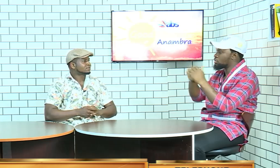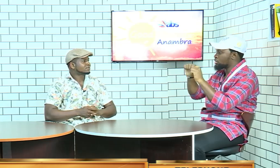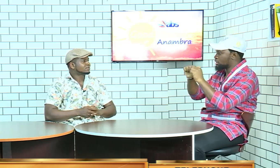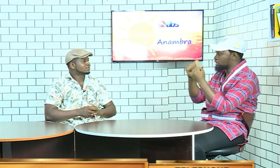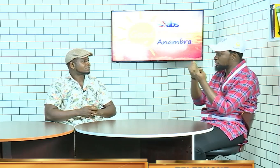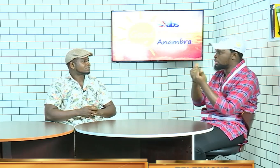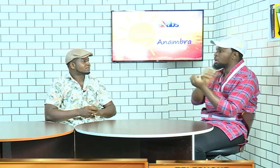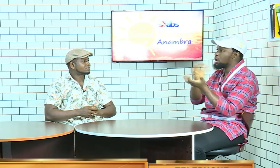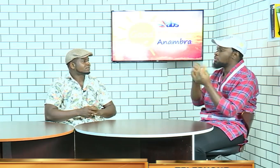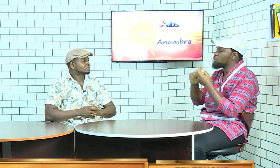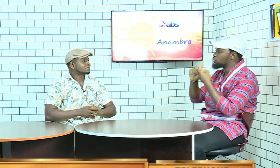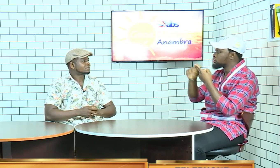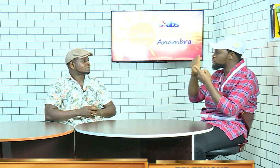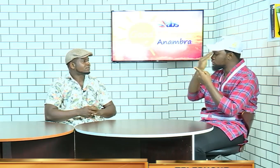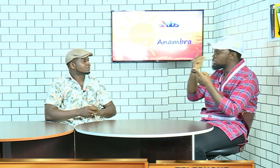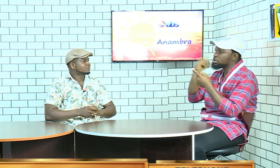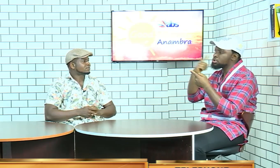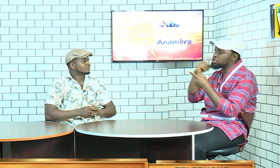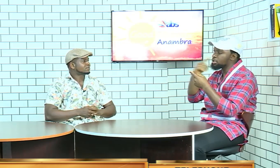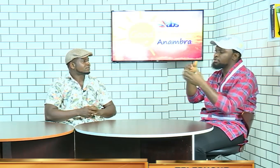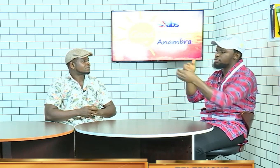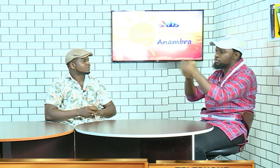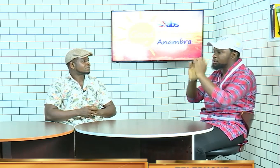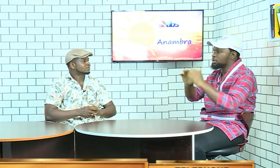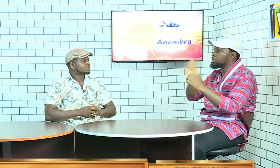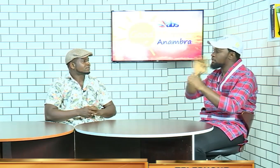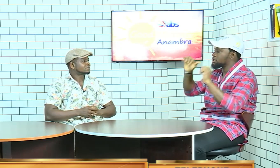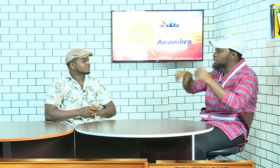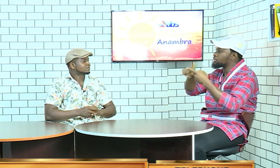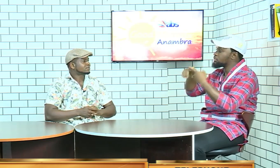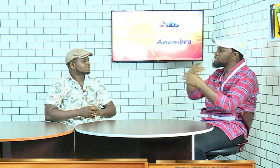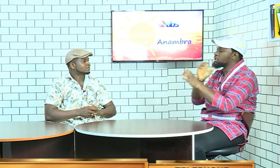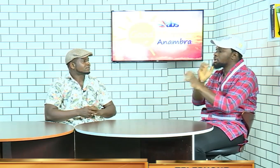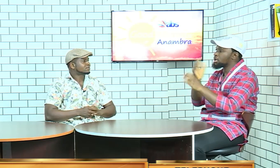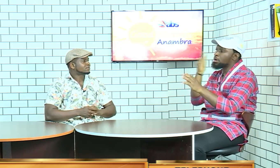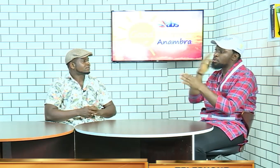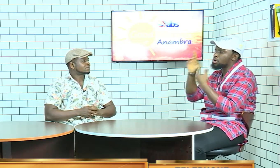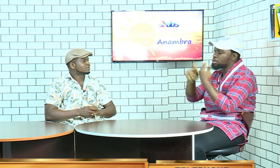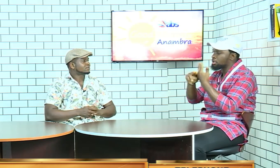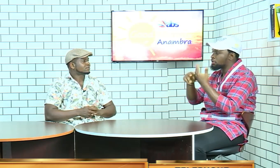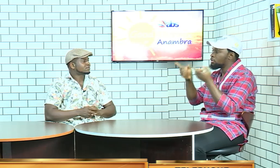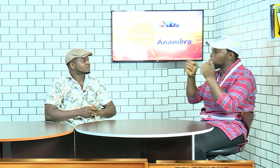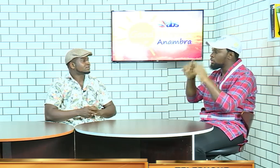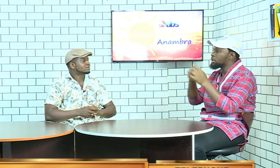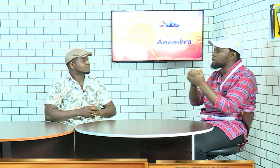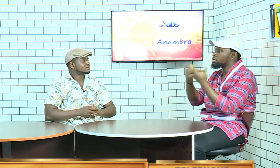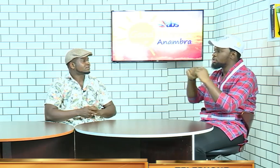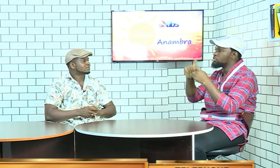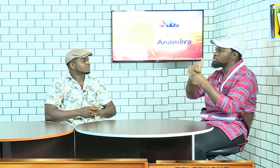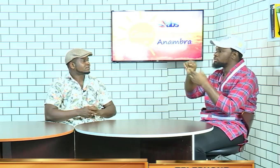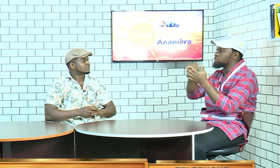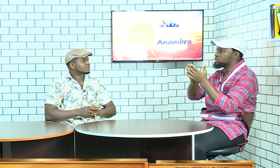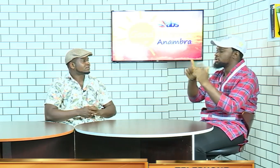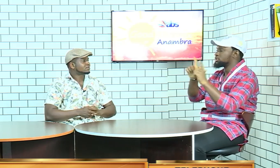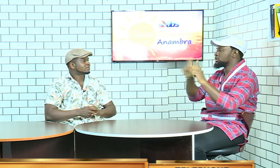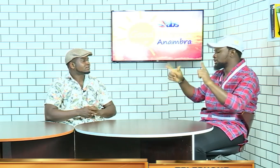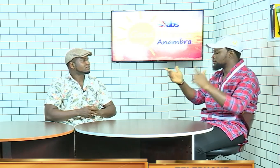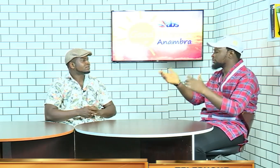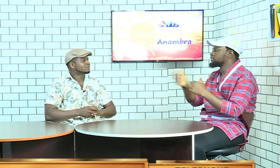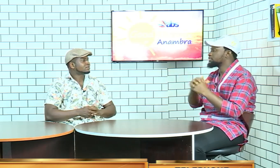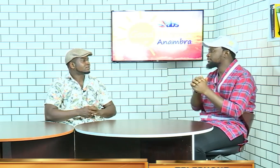know how the deaf leaders have been able to create awareness when it comes to this language.